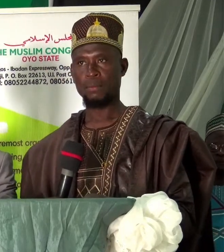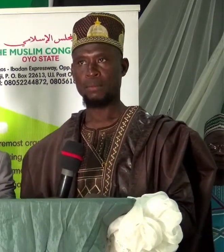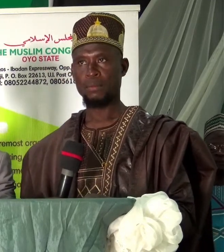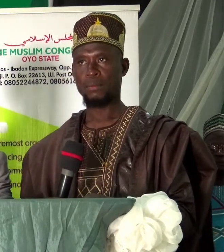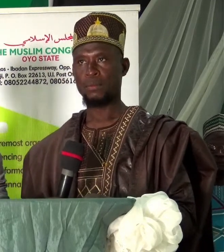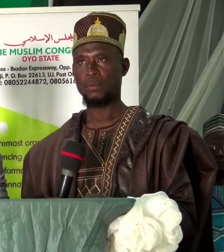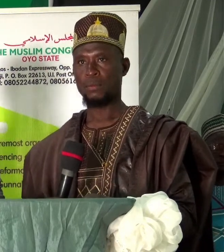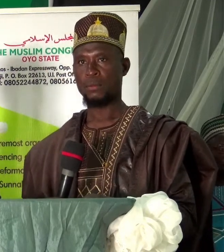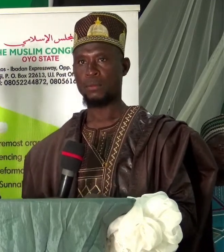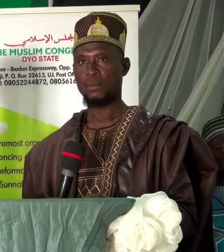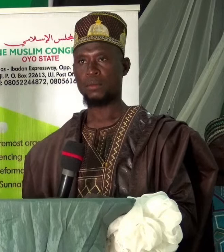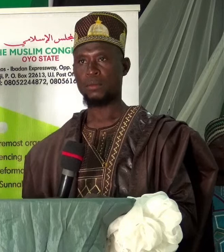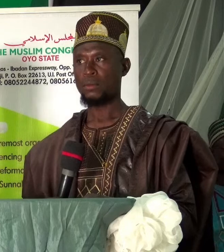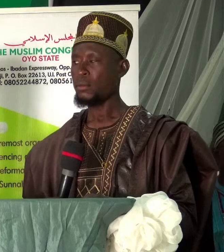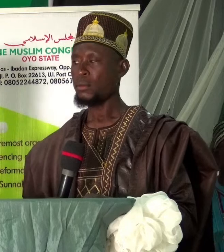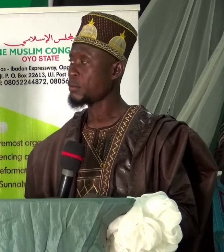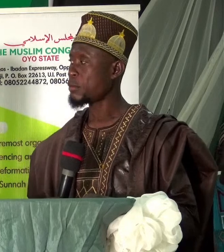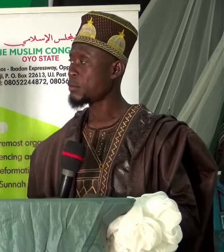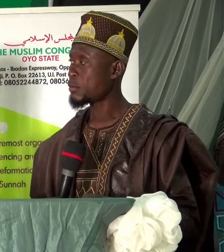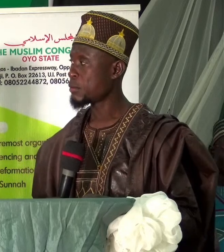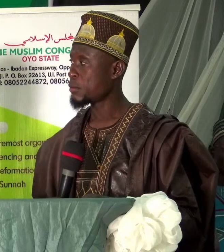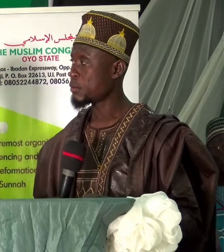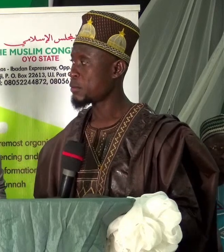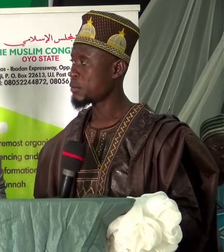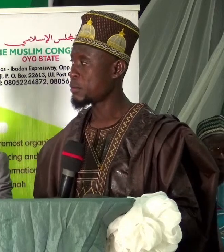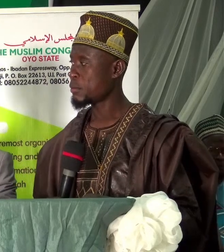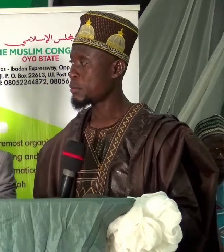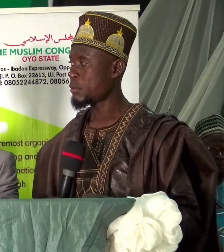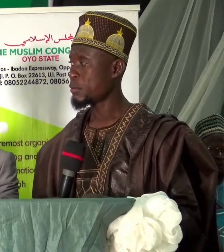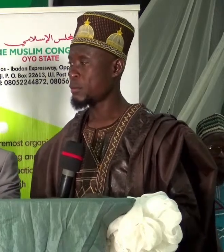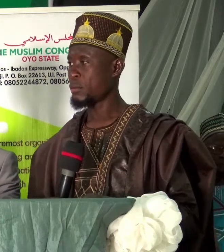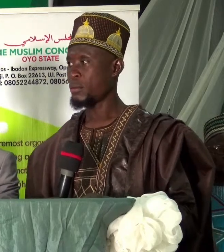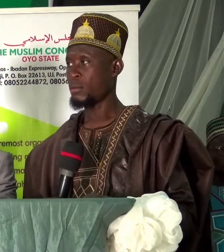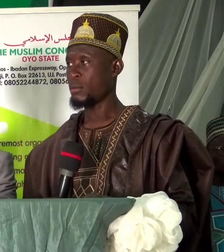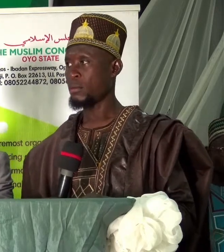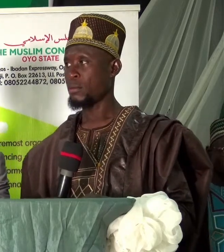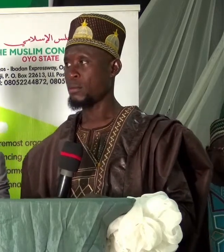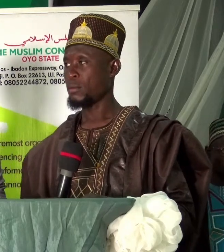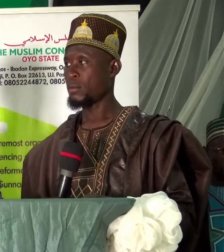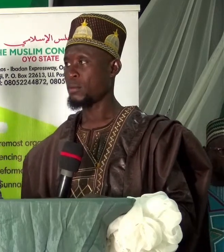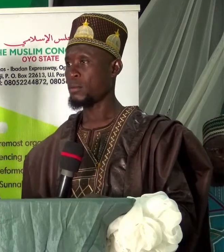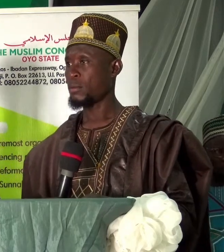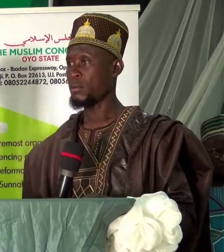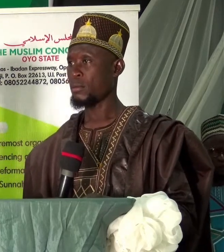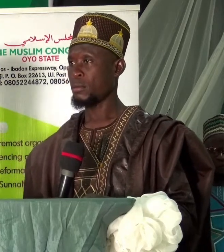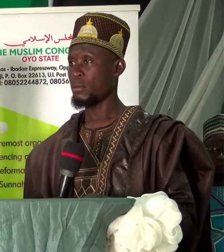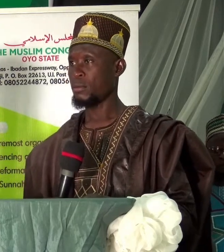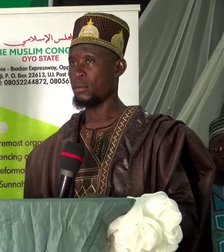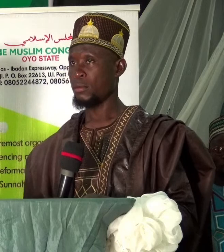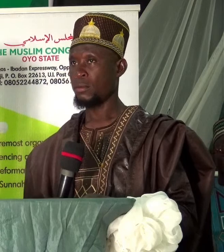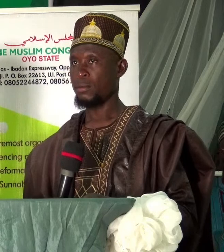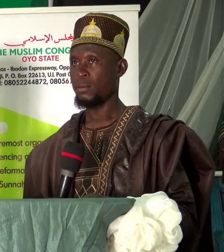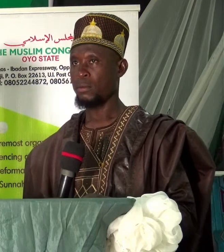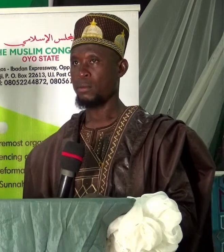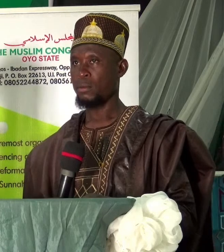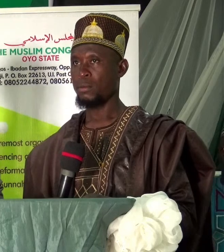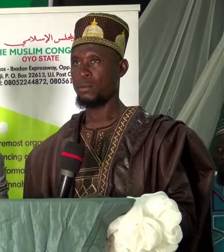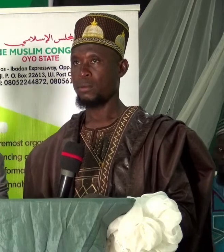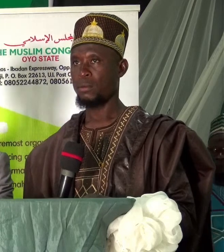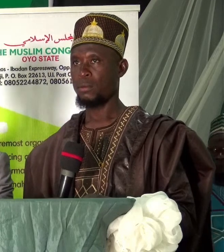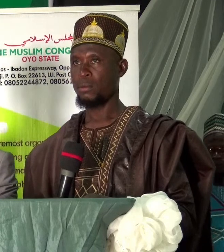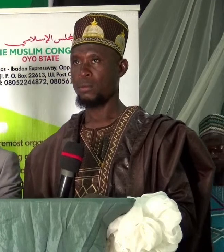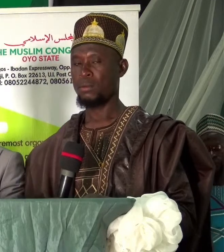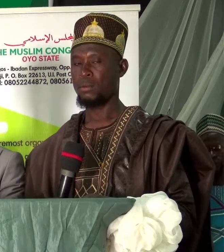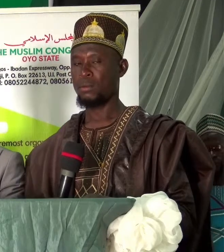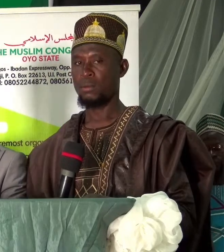in few years in this very hall. We are going to start the program now, and we assure